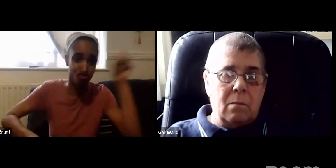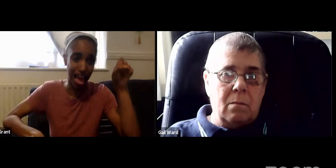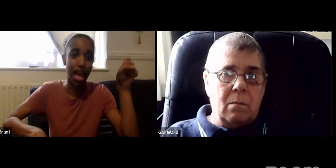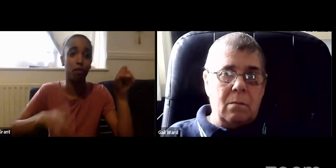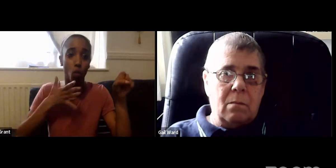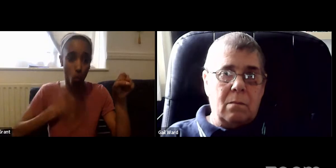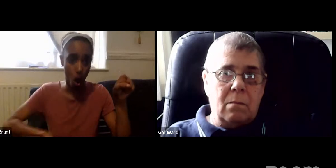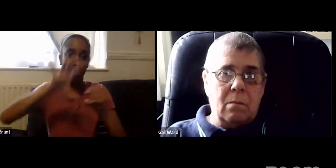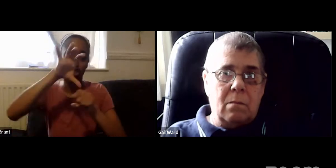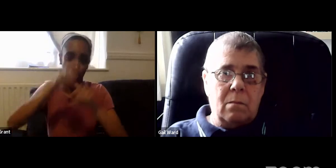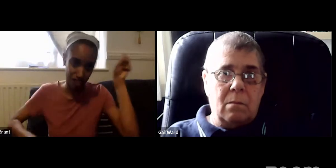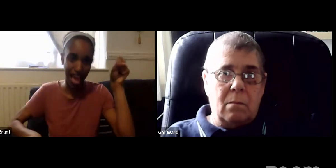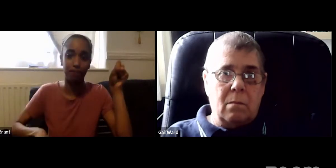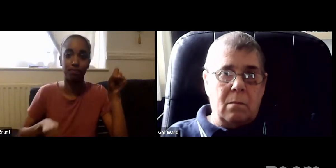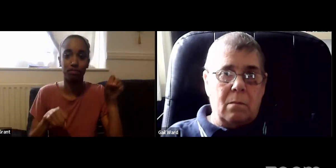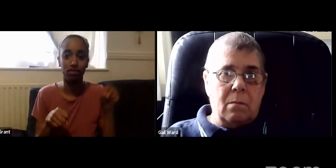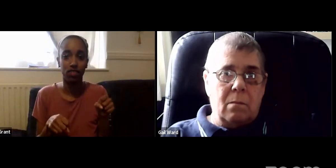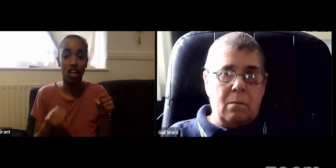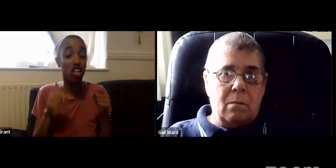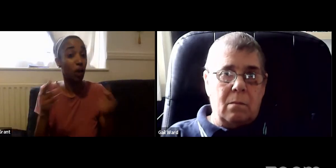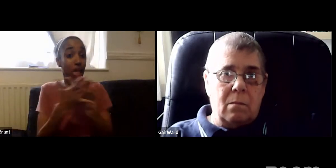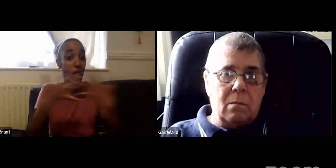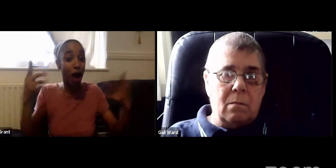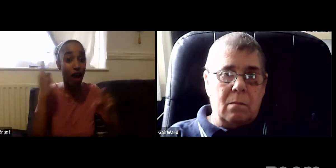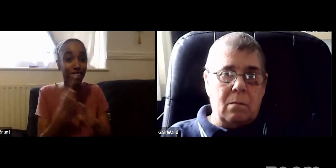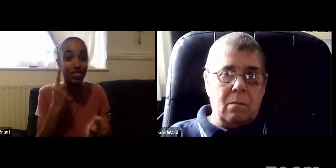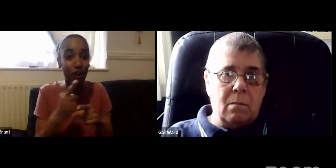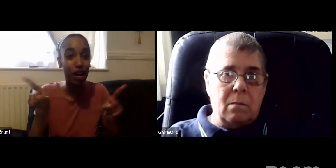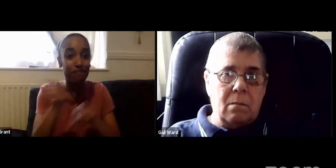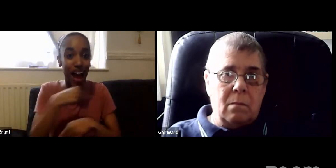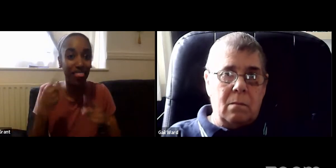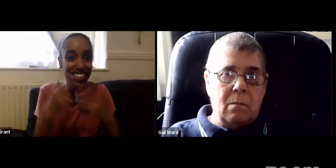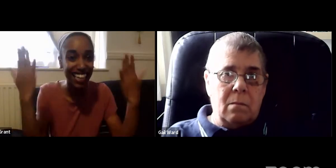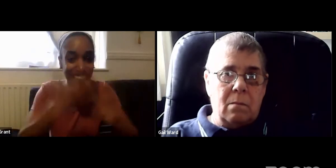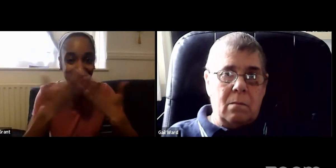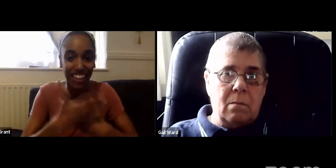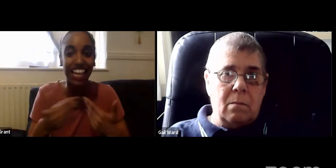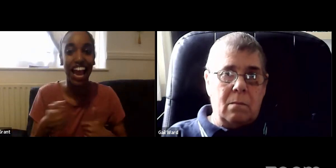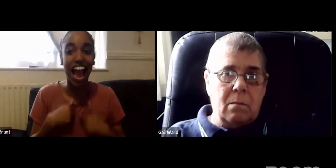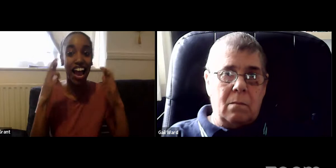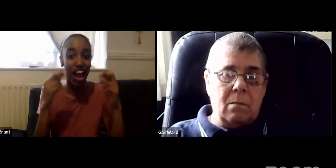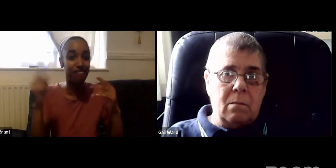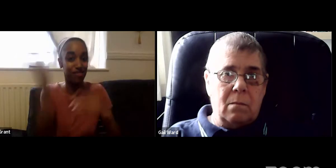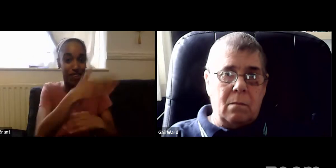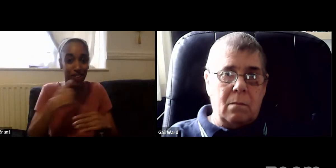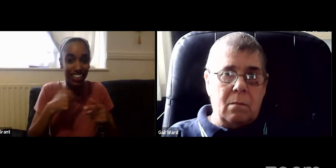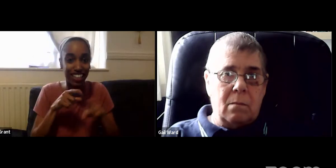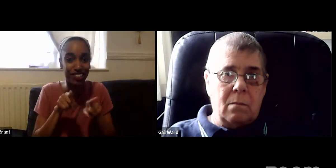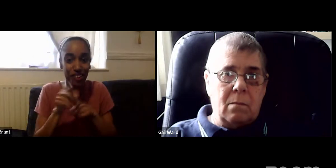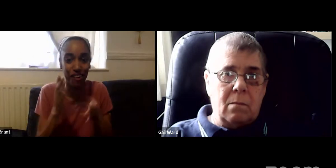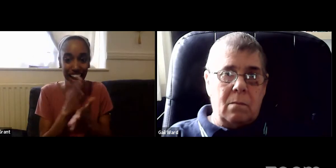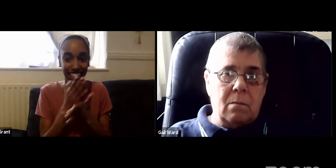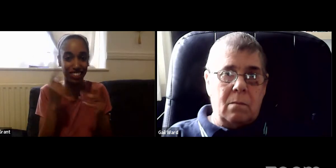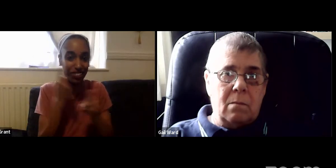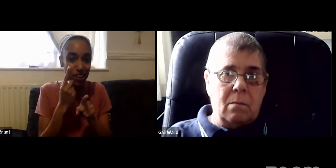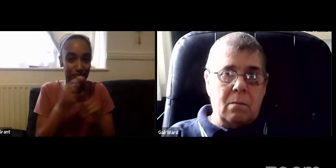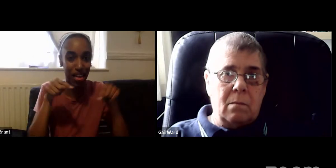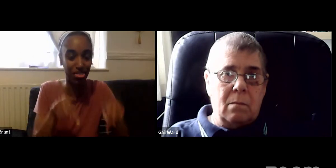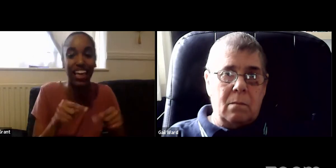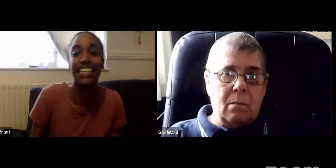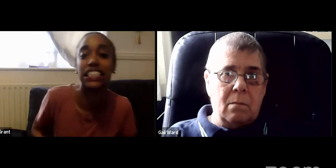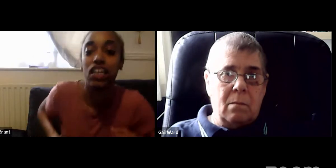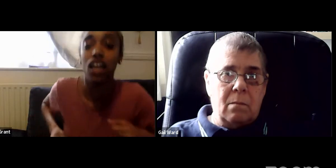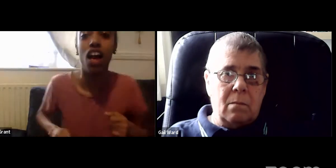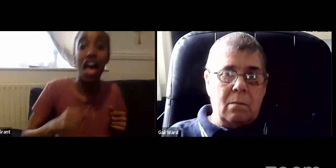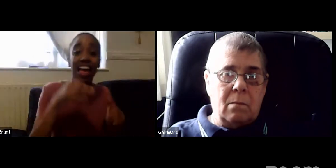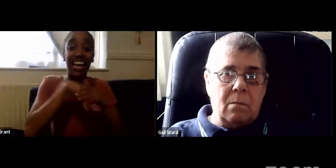universal credit is stopped and we want it scrapped. So we've got a lot to talk about this evening. So I